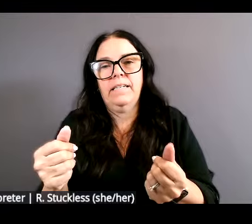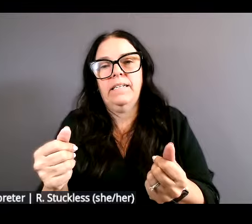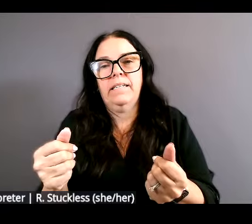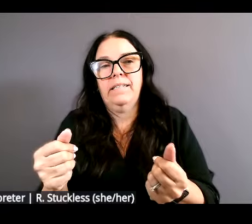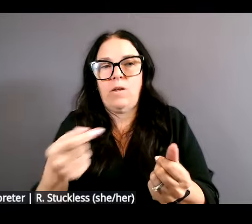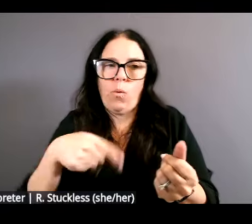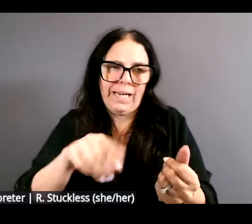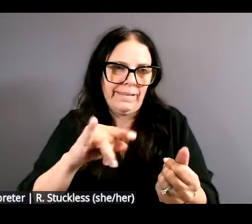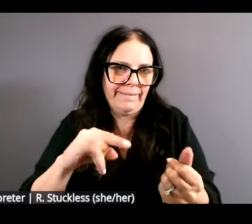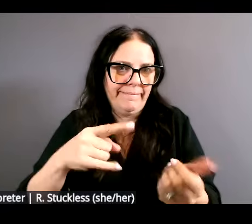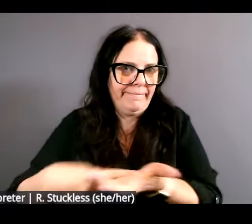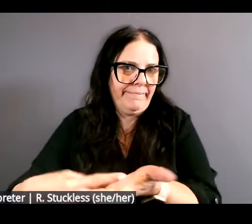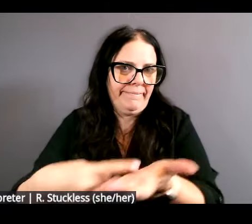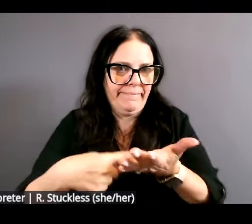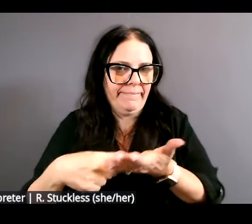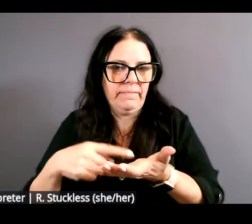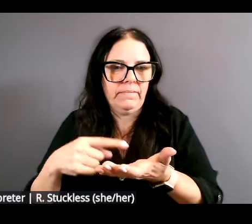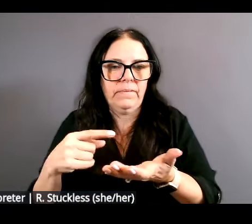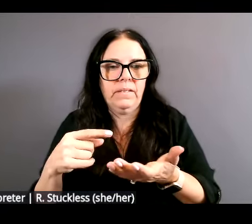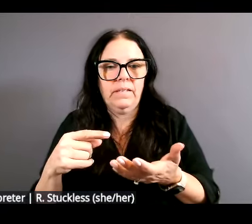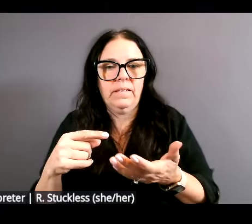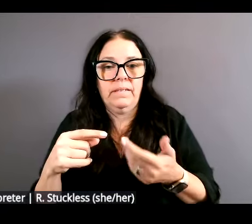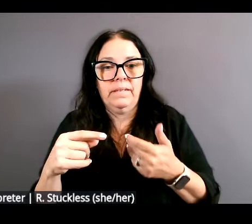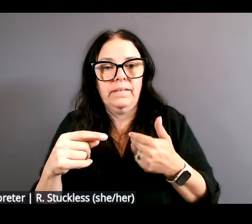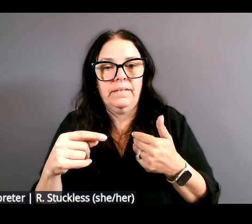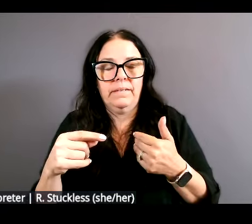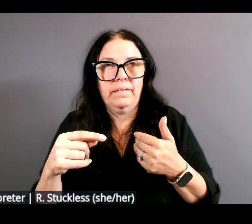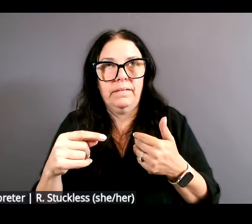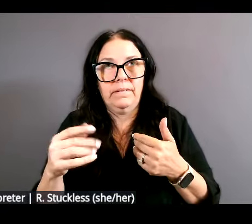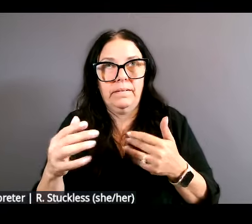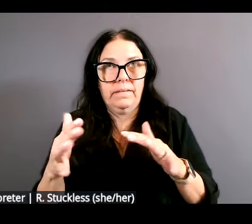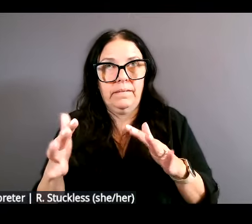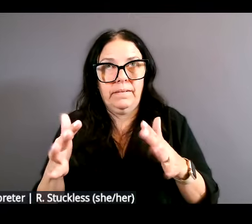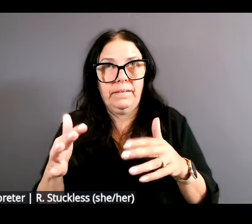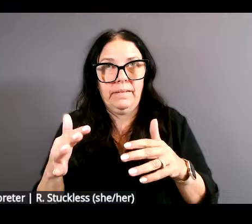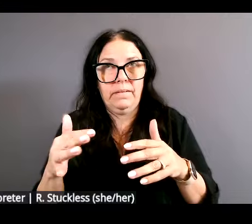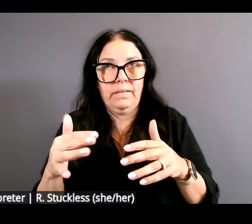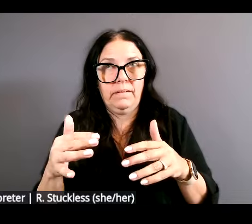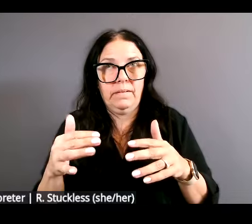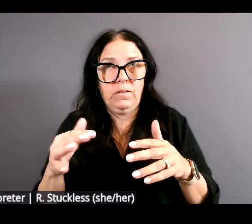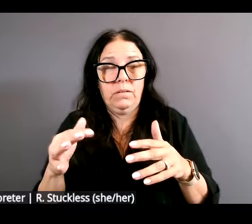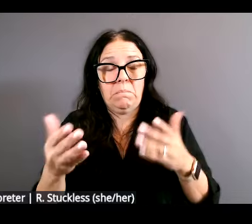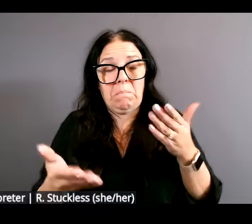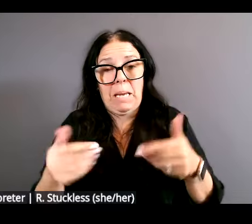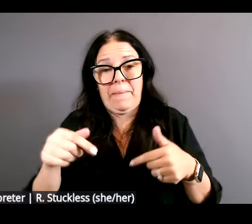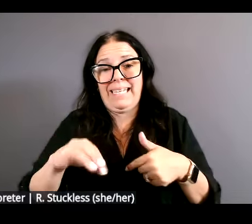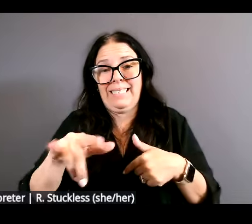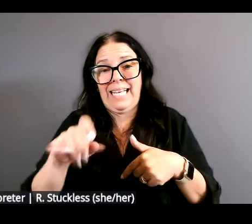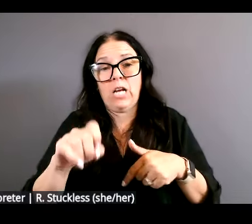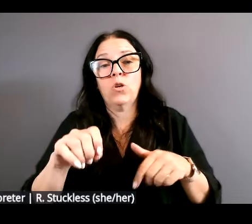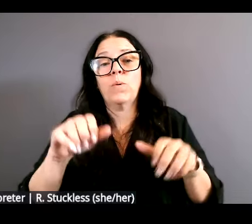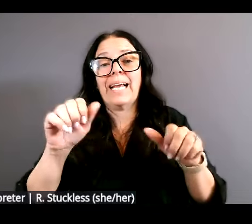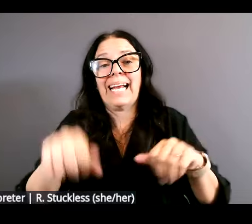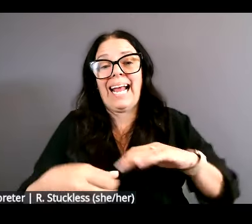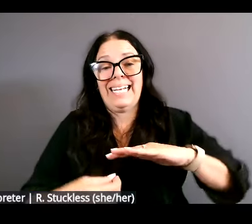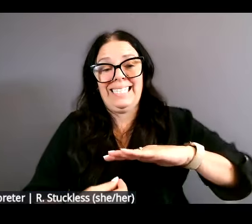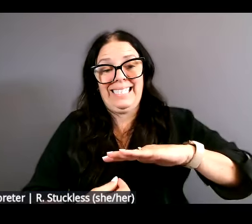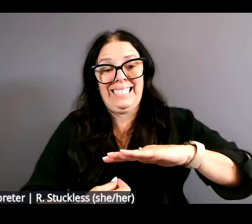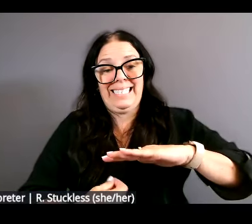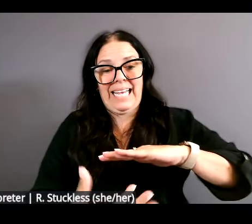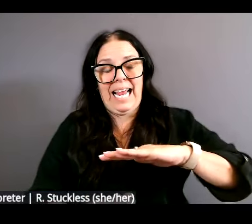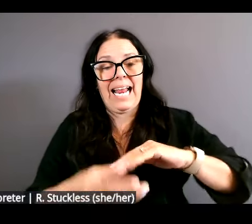you're not very many cycles away, maybe this cycle, where you can actually scan it and the software can break the information apart